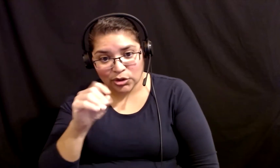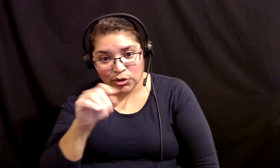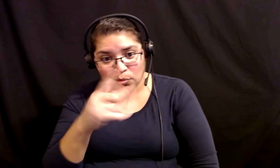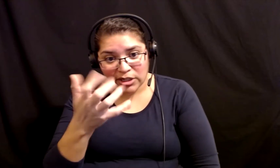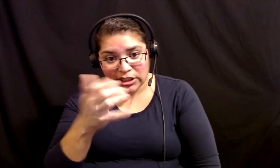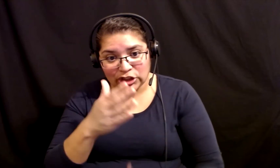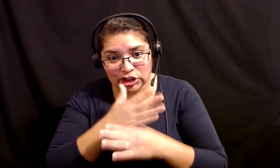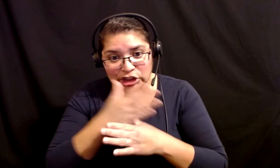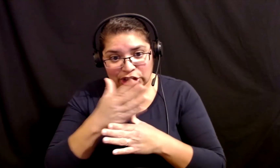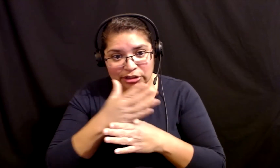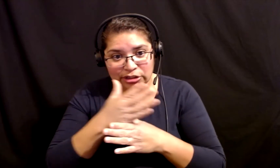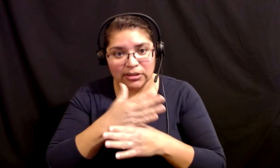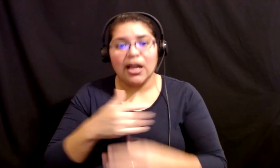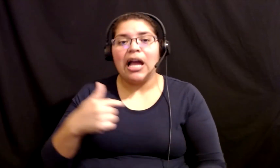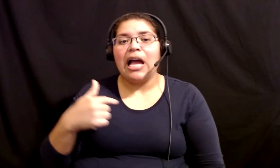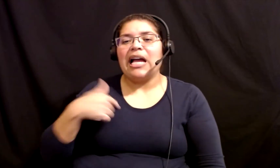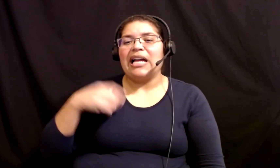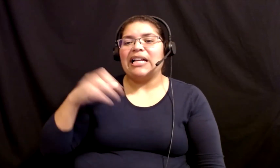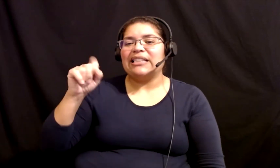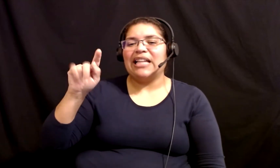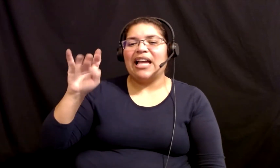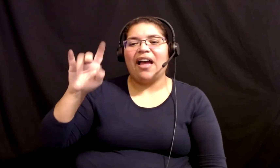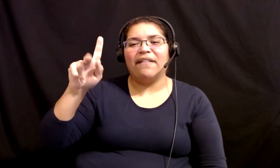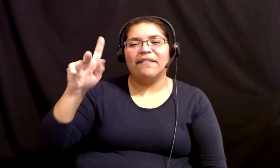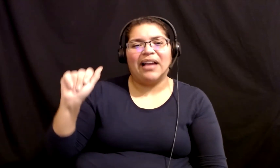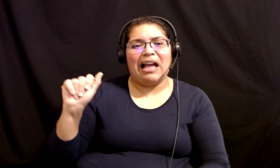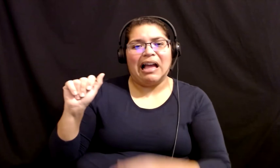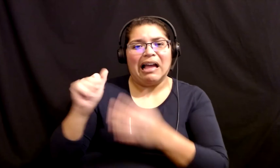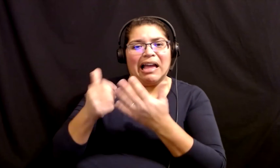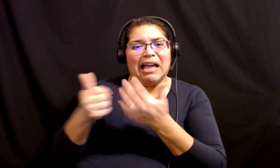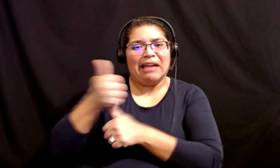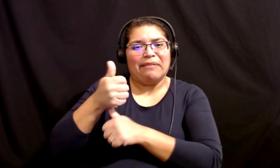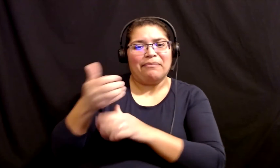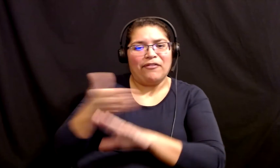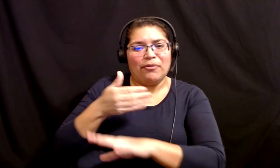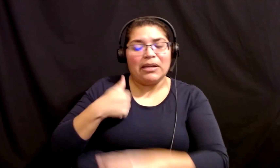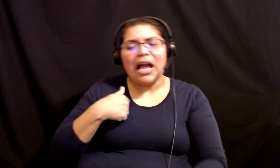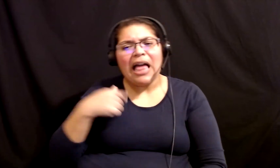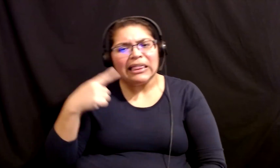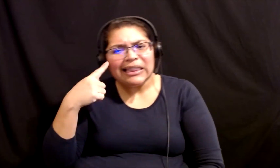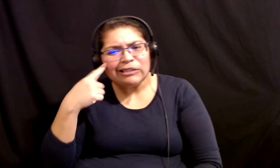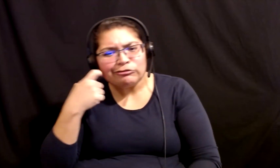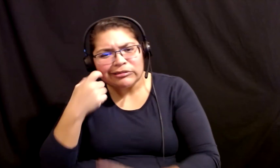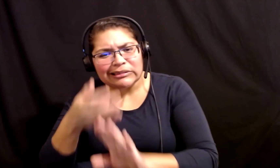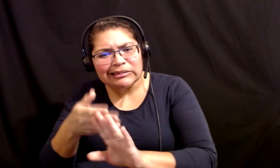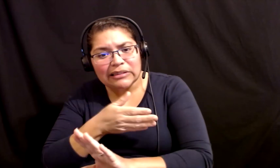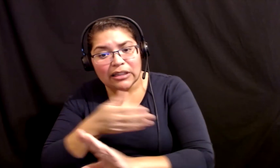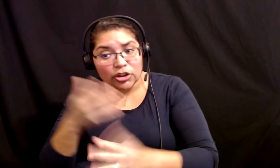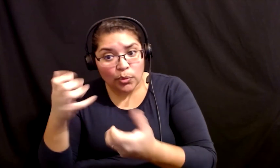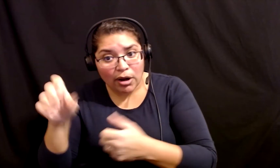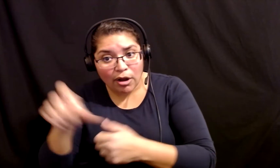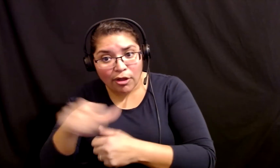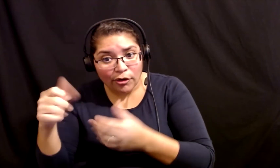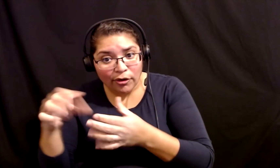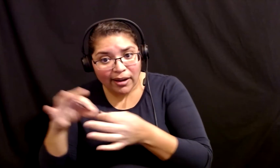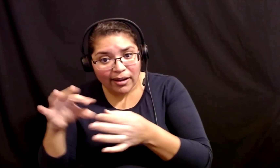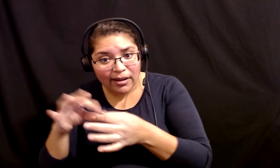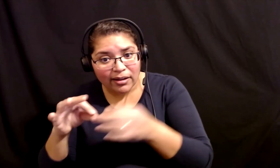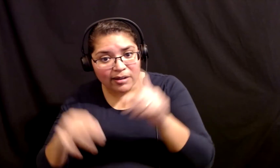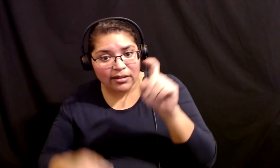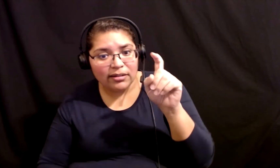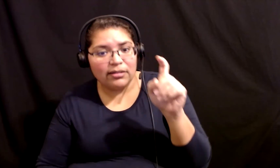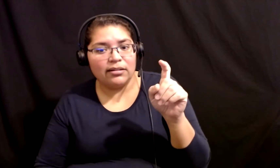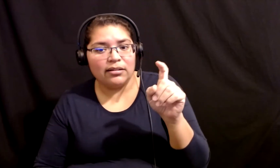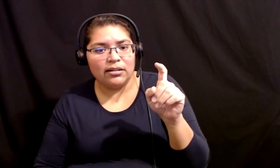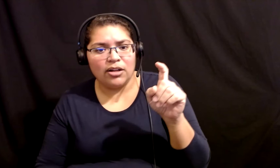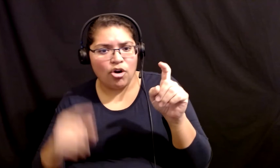thought? Is Stefka ahead of me in line? I think she spoke just before, unless Stefka, do you have something else too?